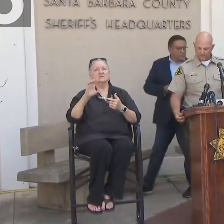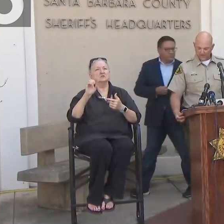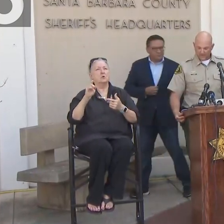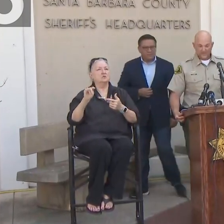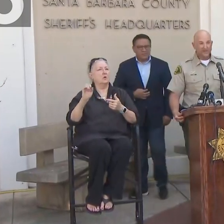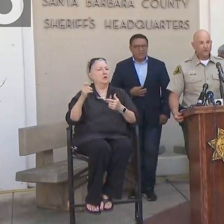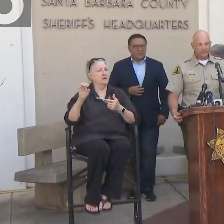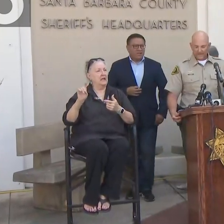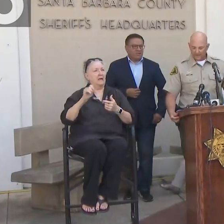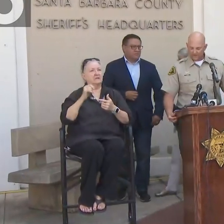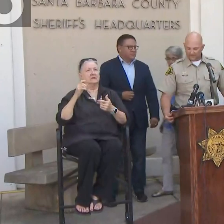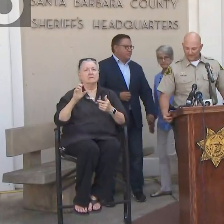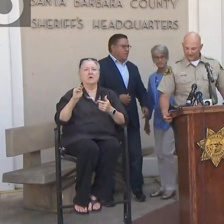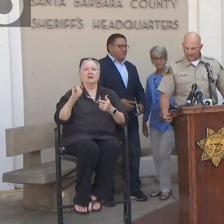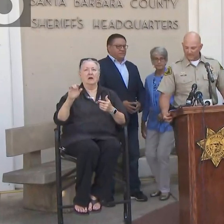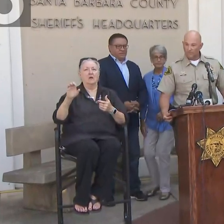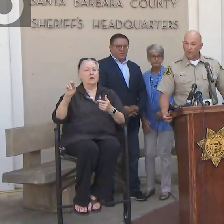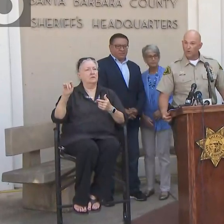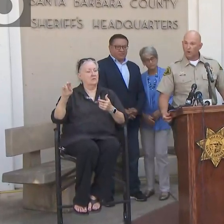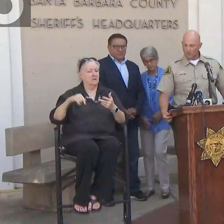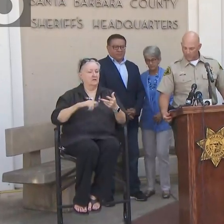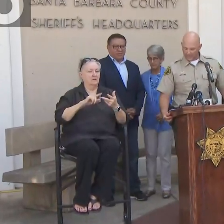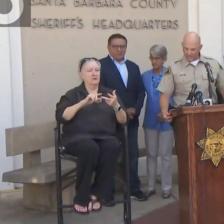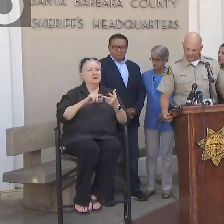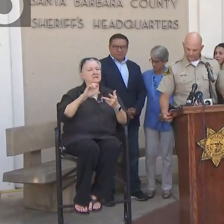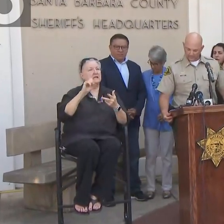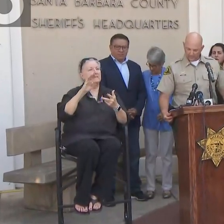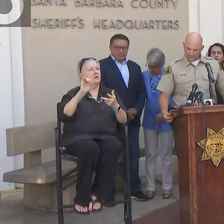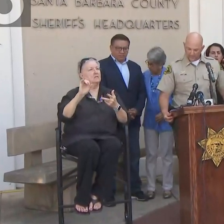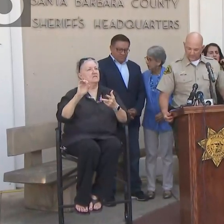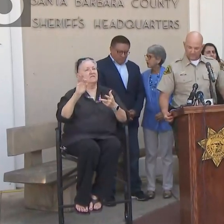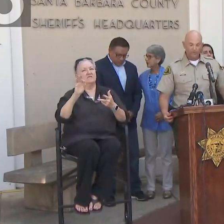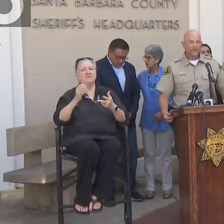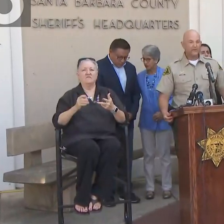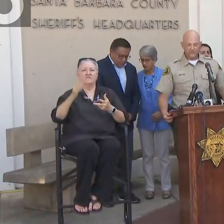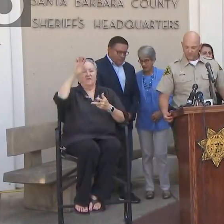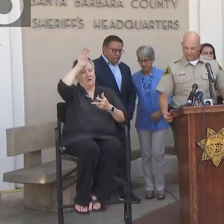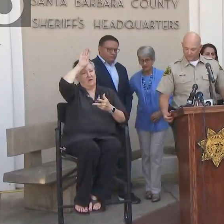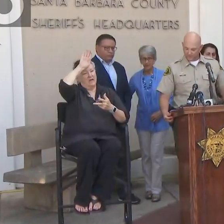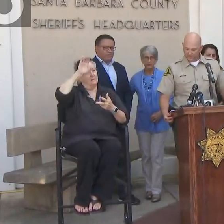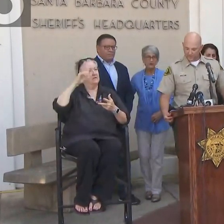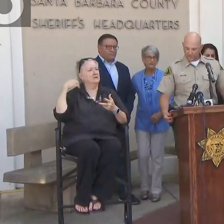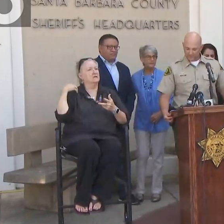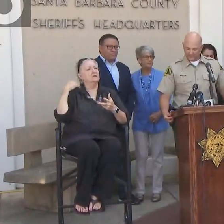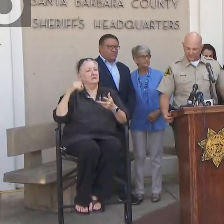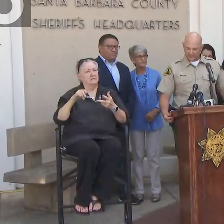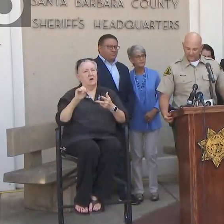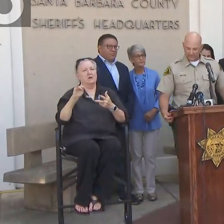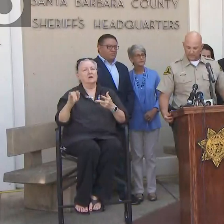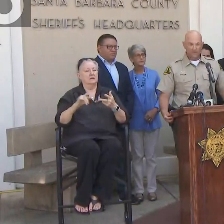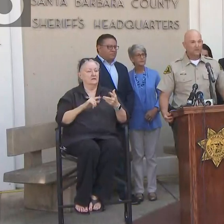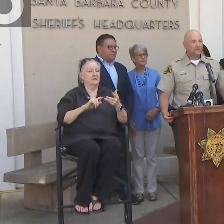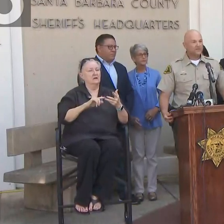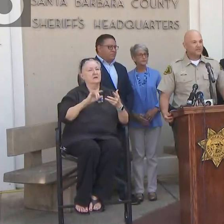Rochester, Santa Barbara County Fire Captain Mark Hartwig, Santa Barbara County District Attorney Joyce